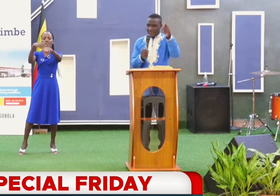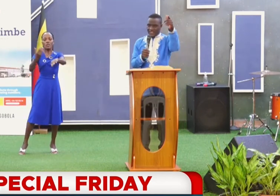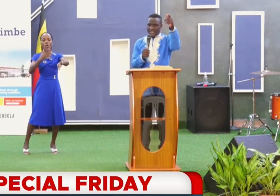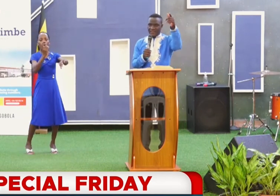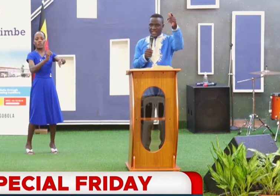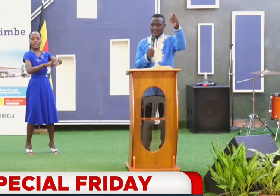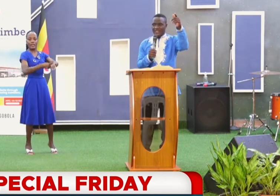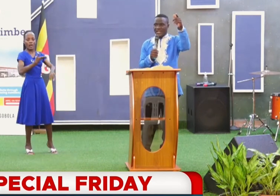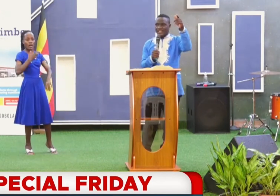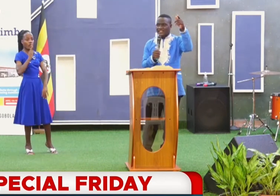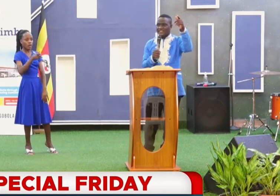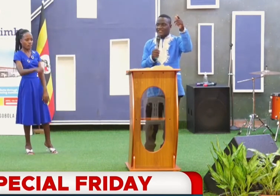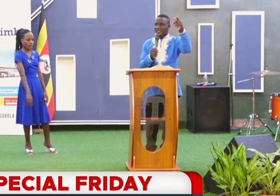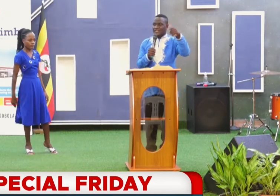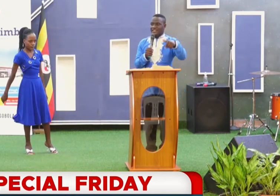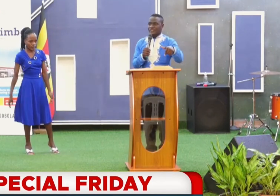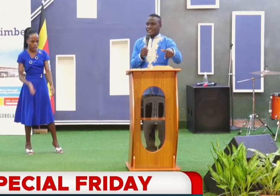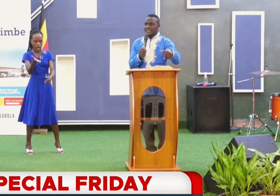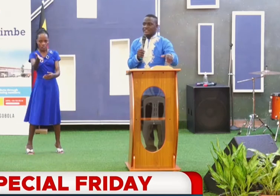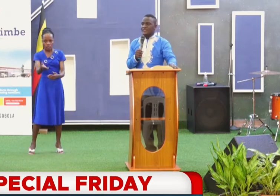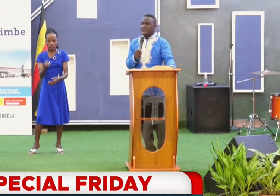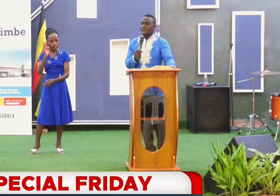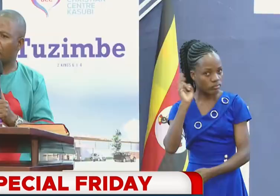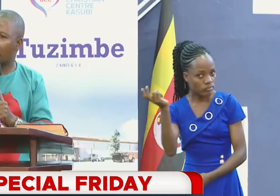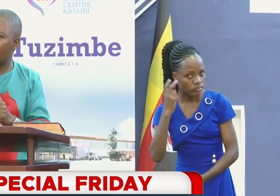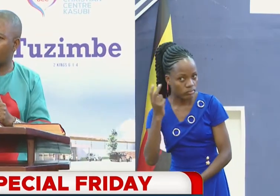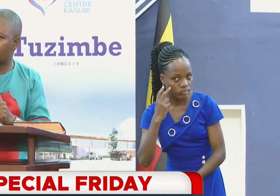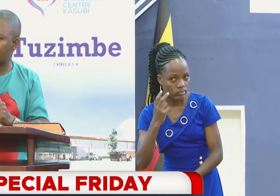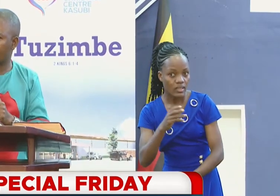the heavens have an answer. Listen to this.